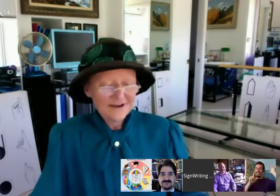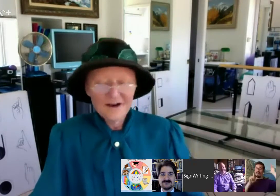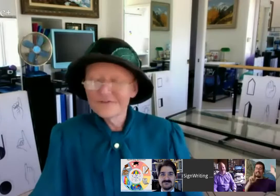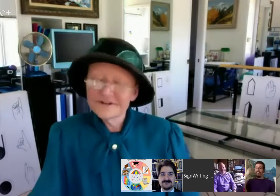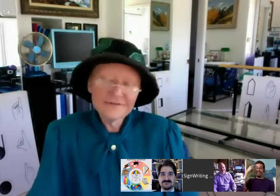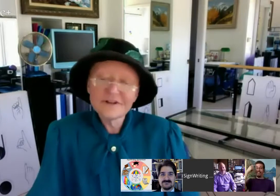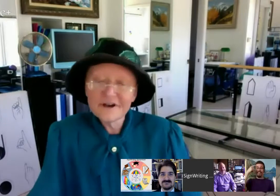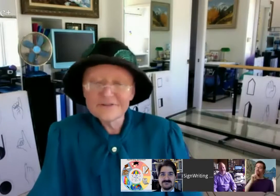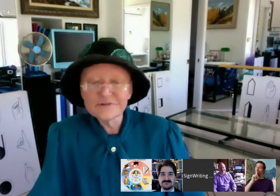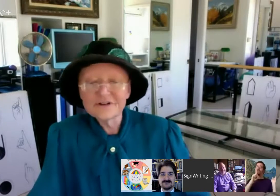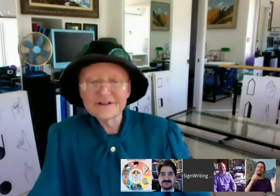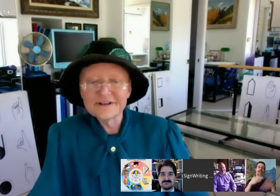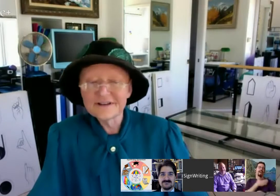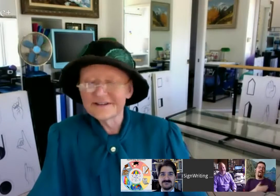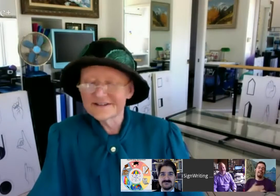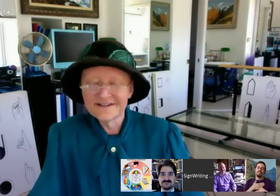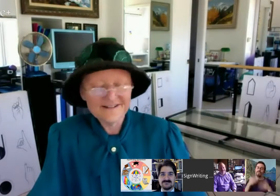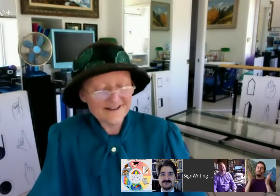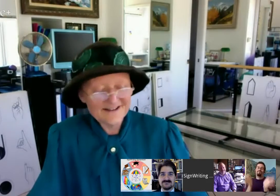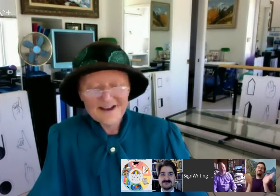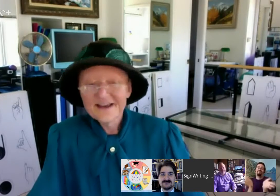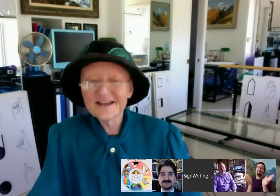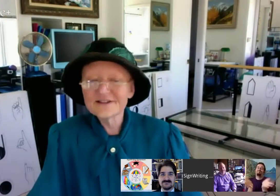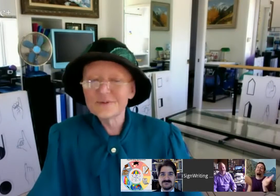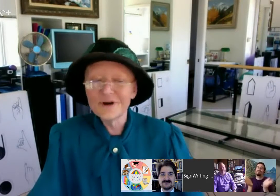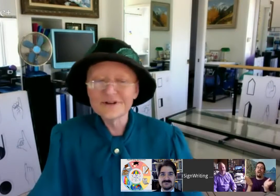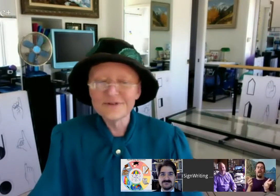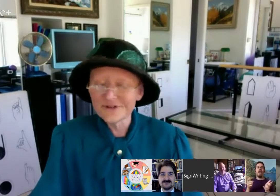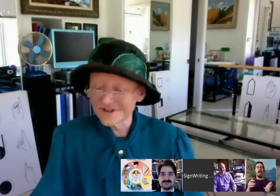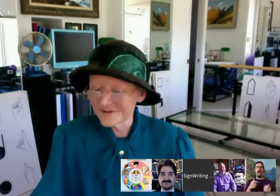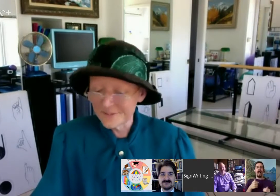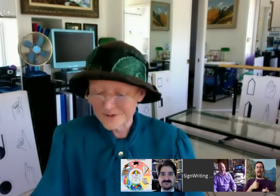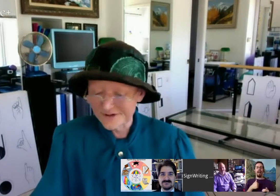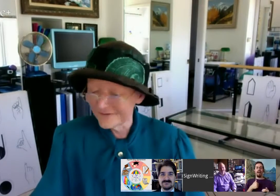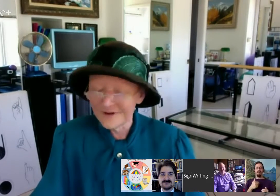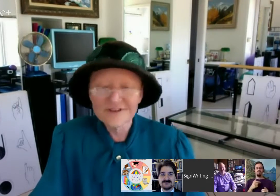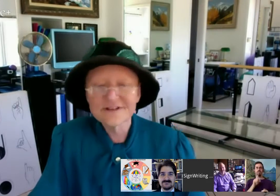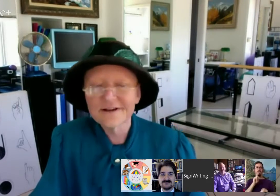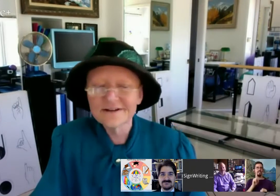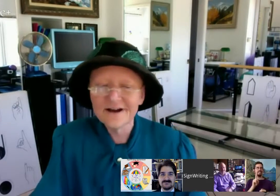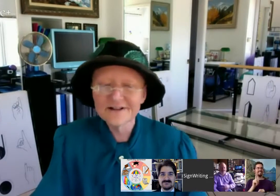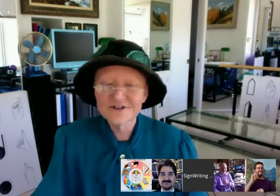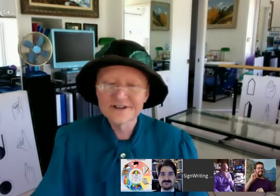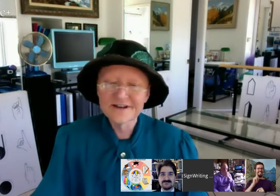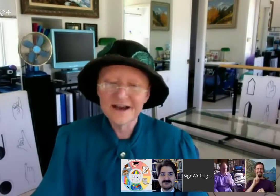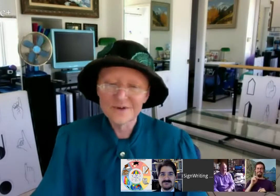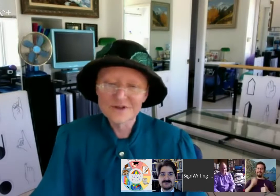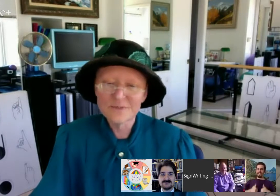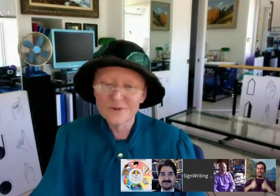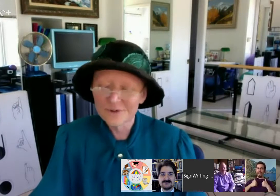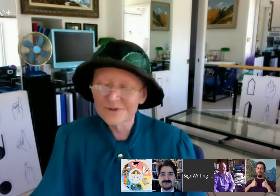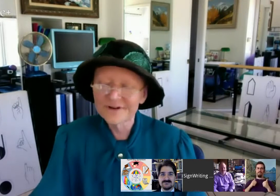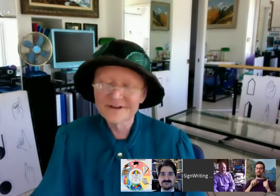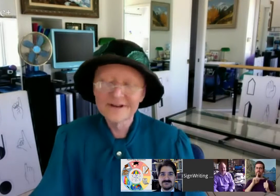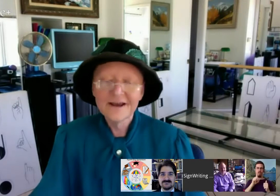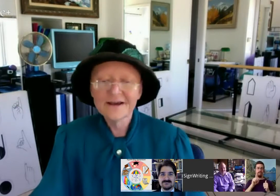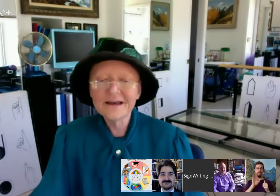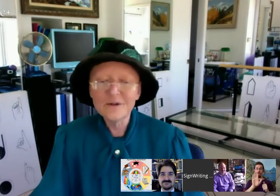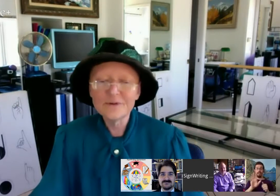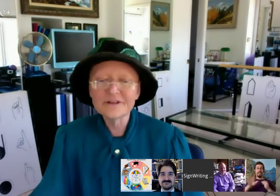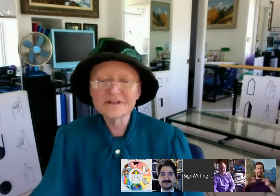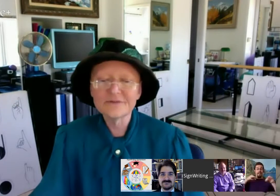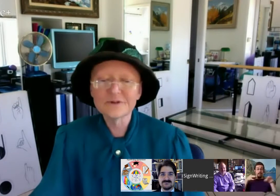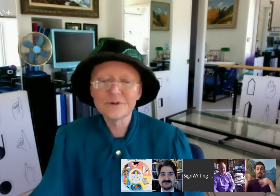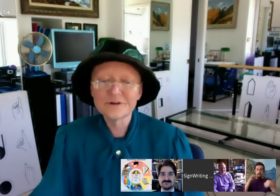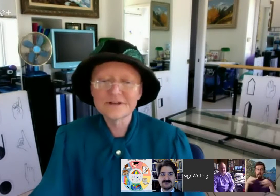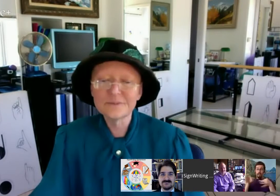discussion of deaf life, really. That's a wonderful description of all the technology and how it's both hurting